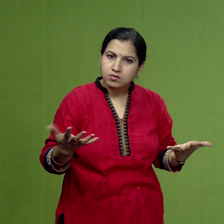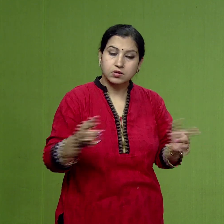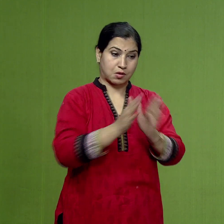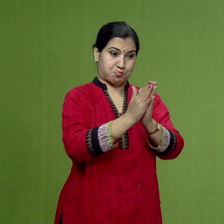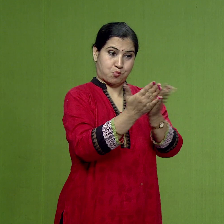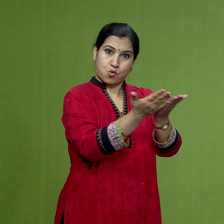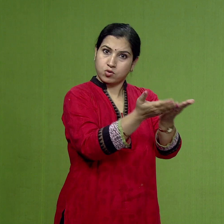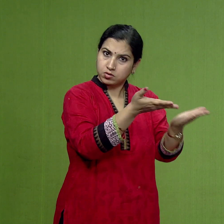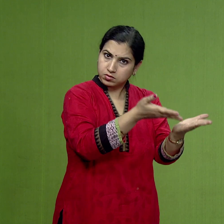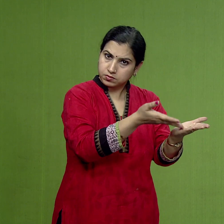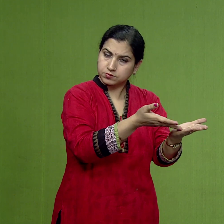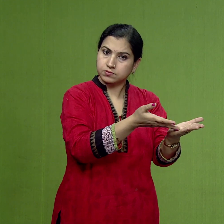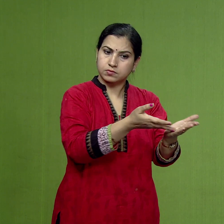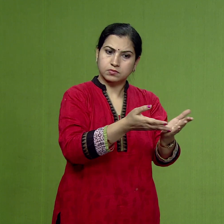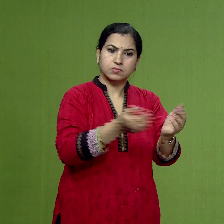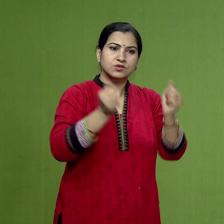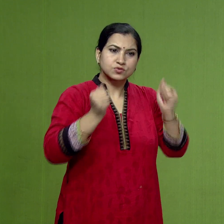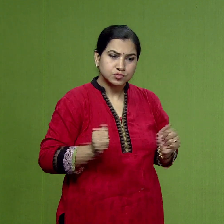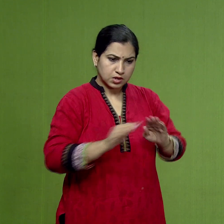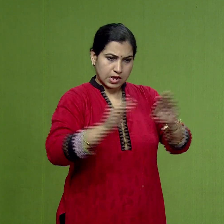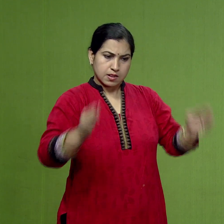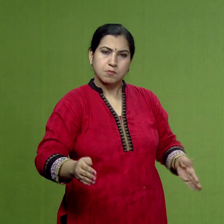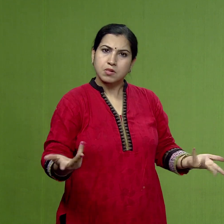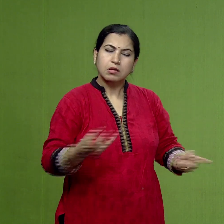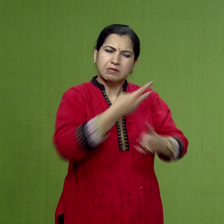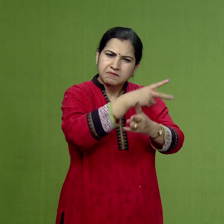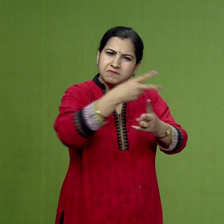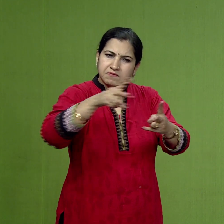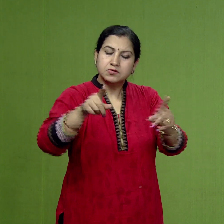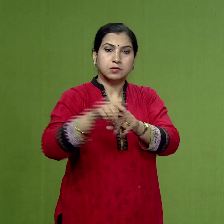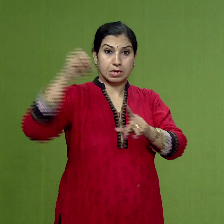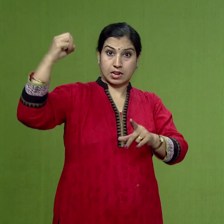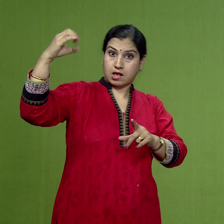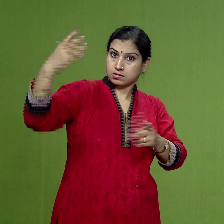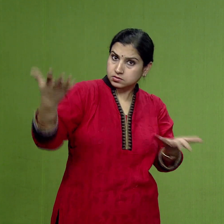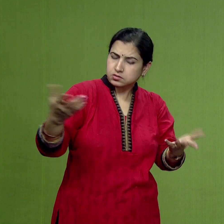books, furniture, and electricity, etc.